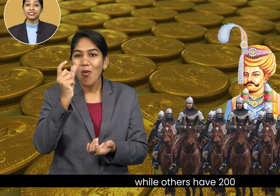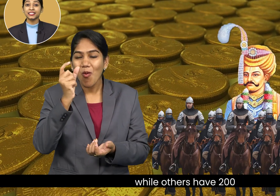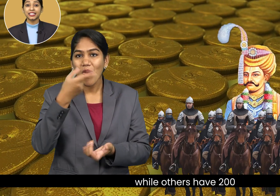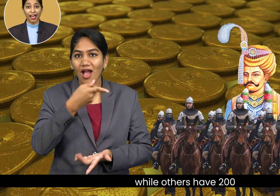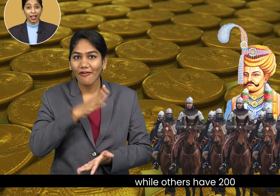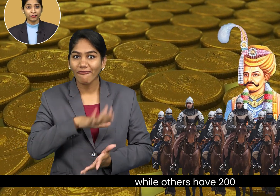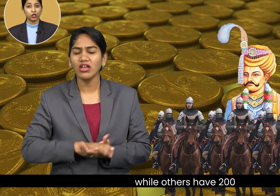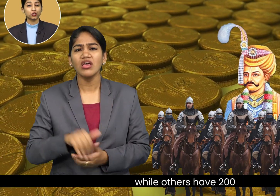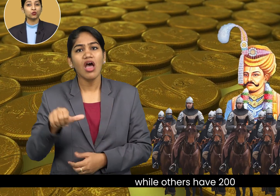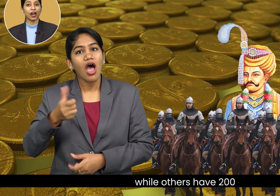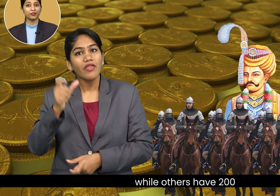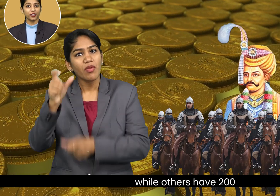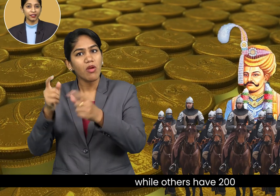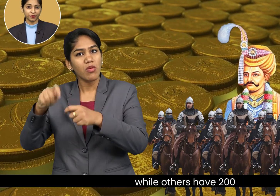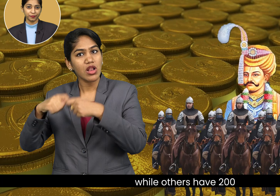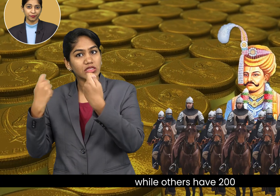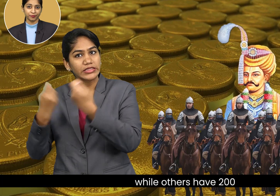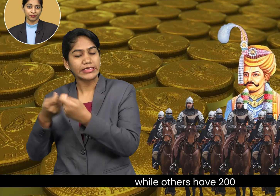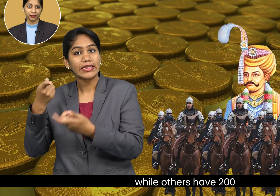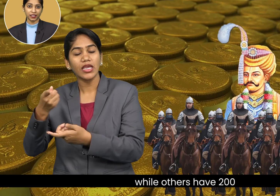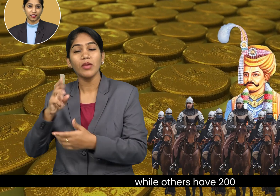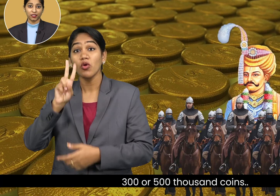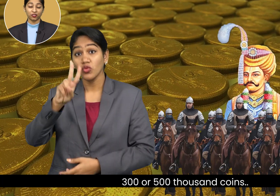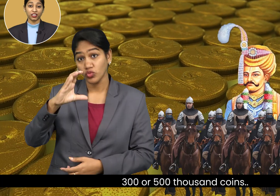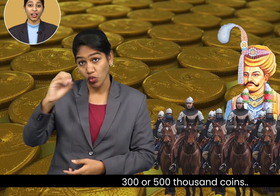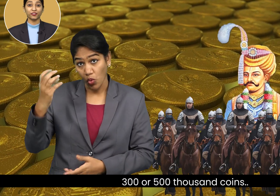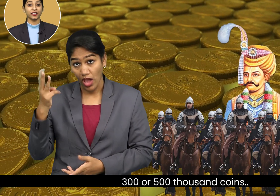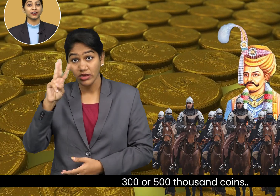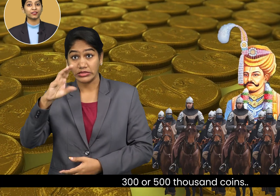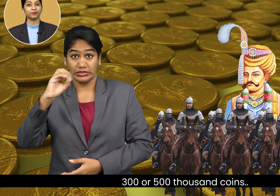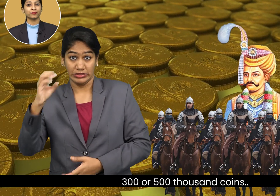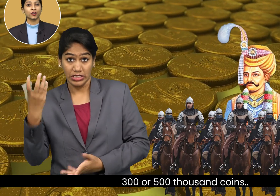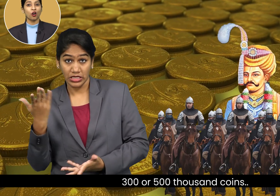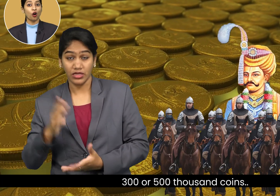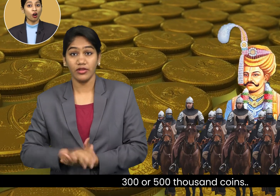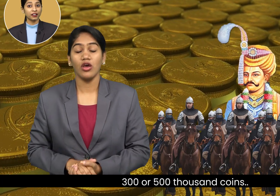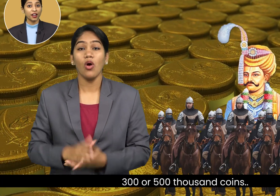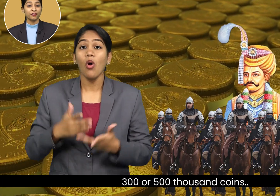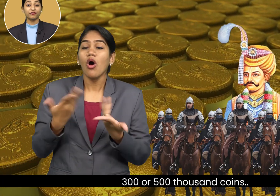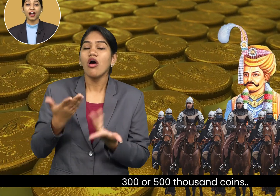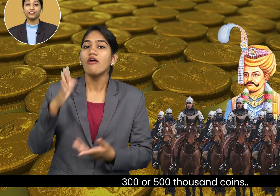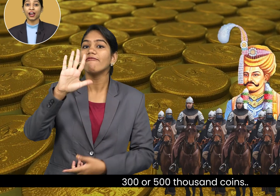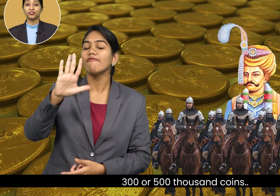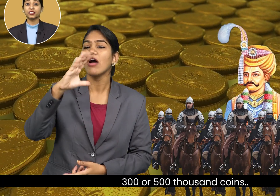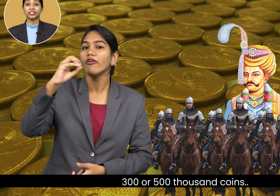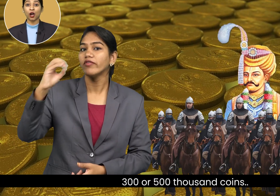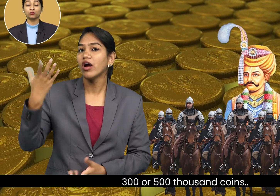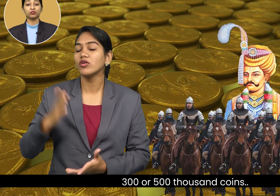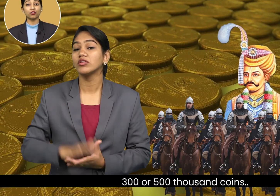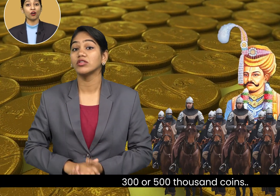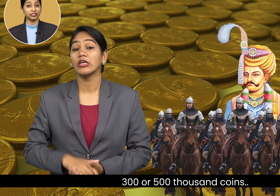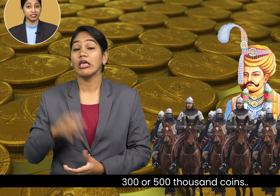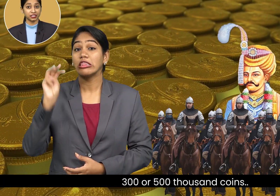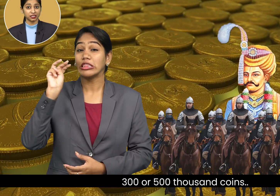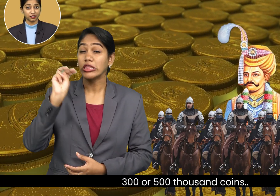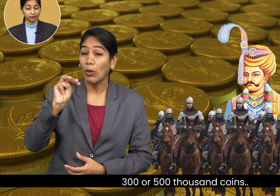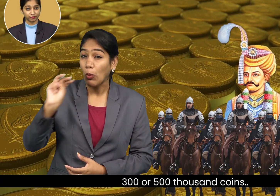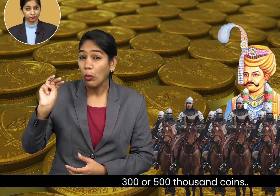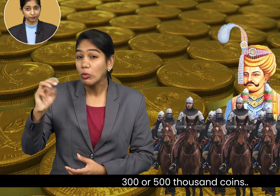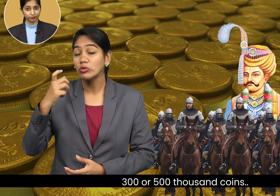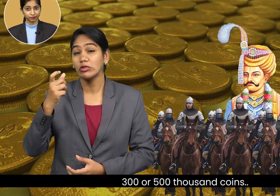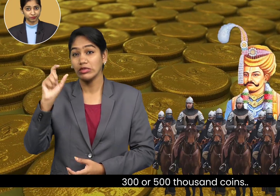while others have 200, 300, or 500,000